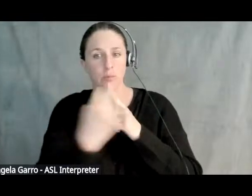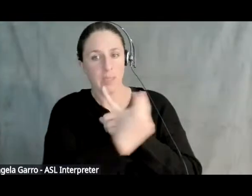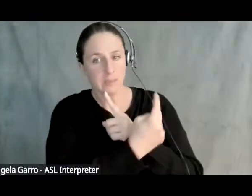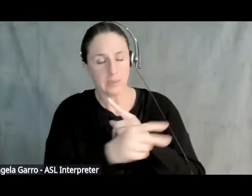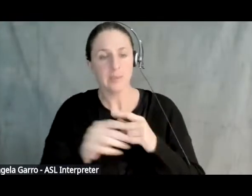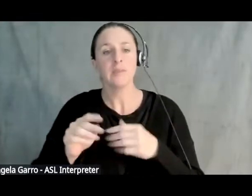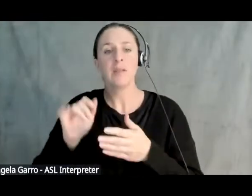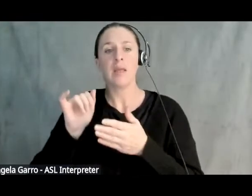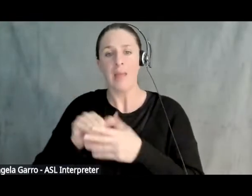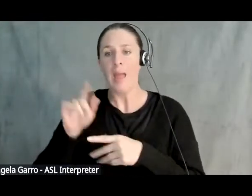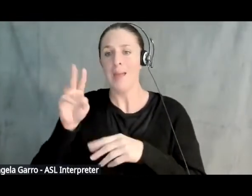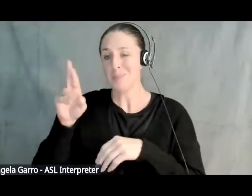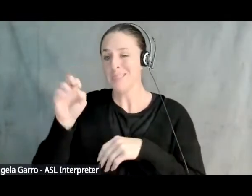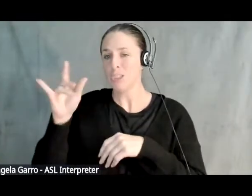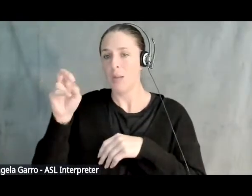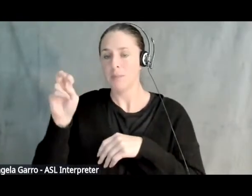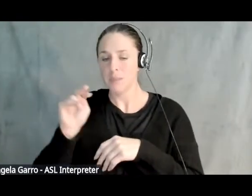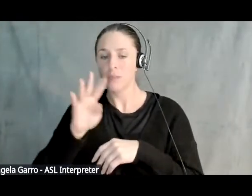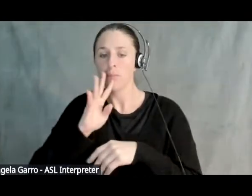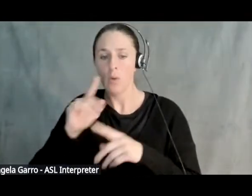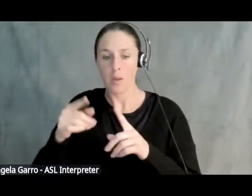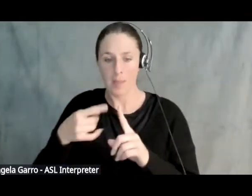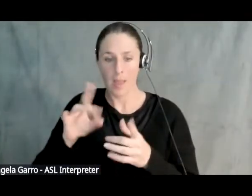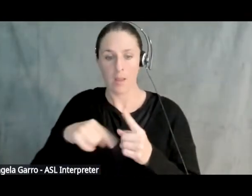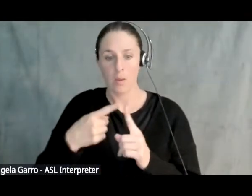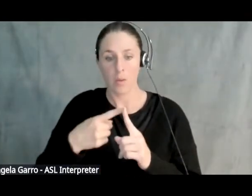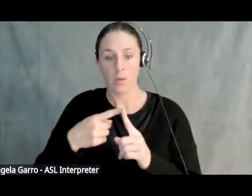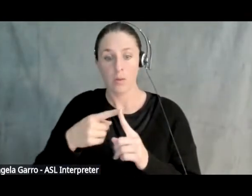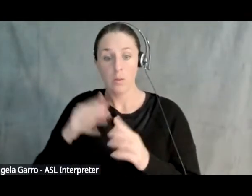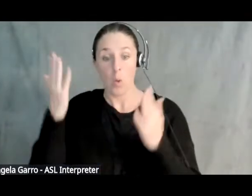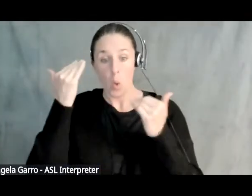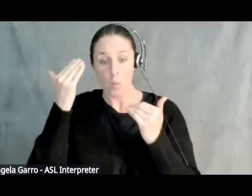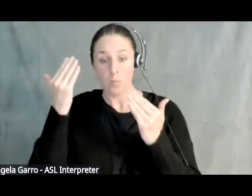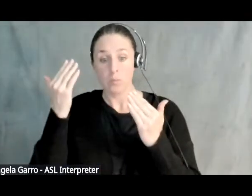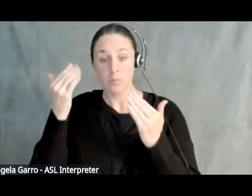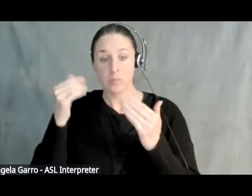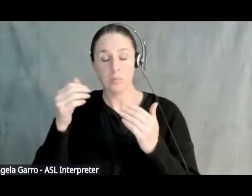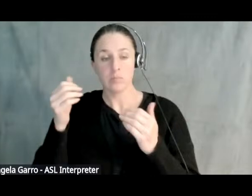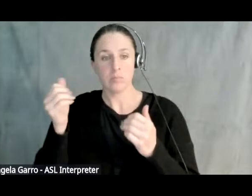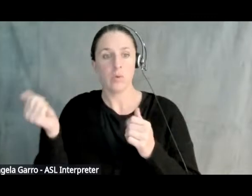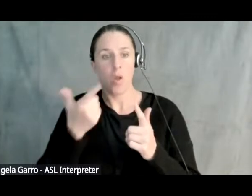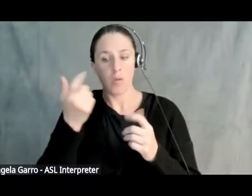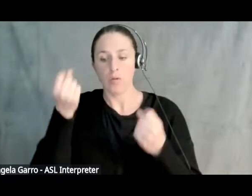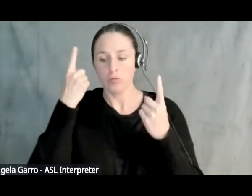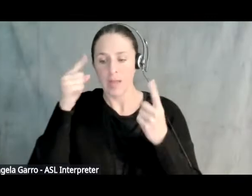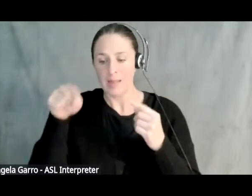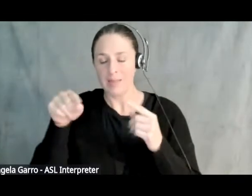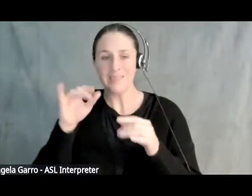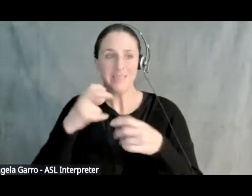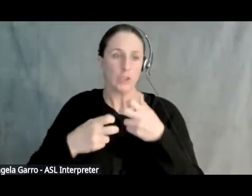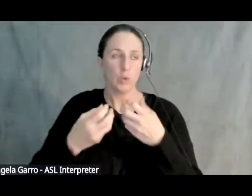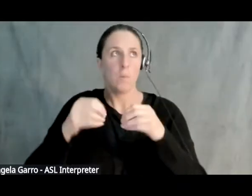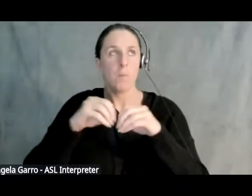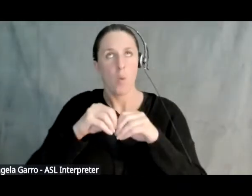of, with the hopes that hearing these perspectives helps all of us understand the issue more clearly.